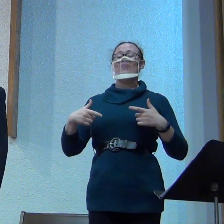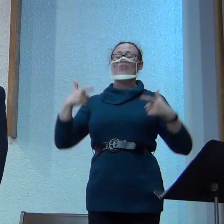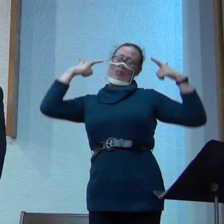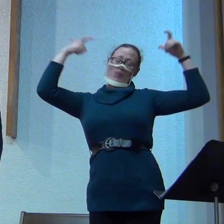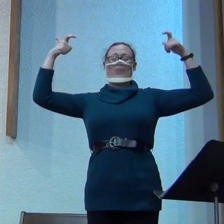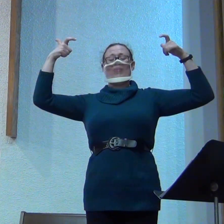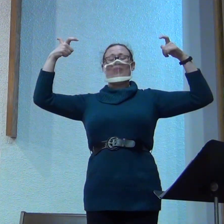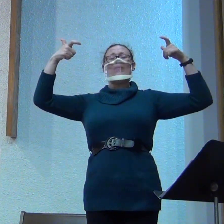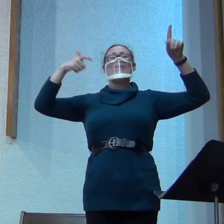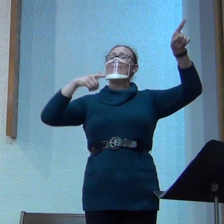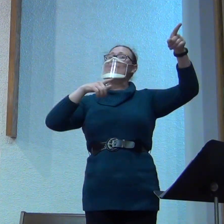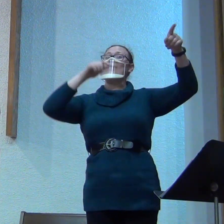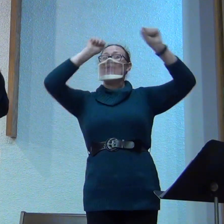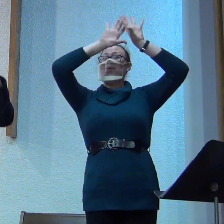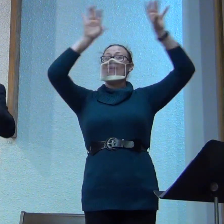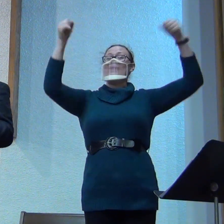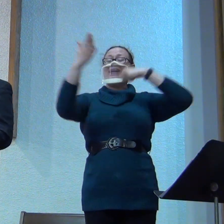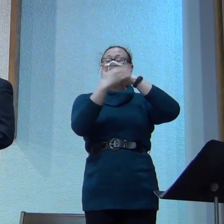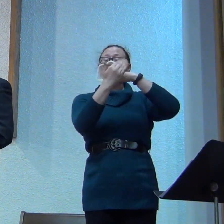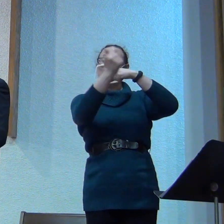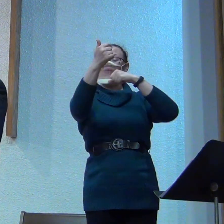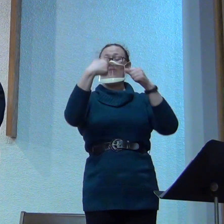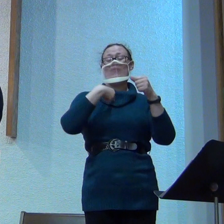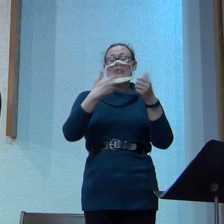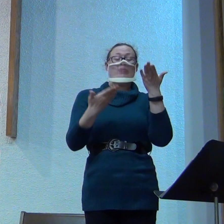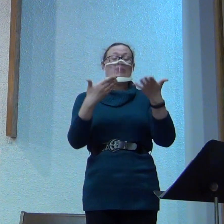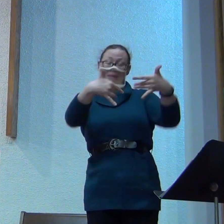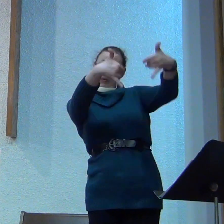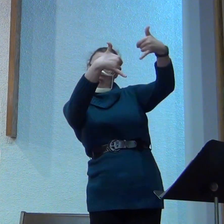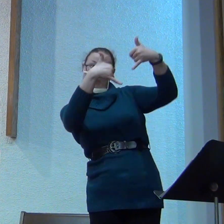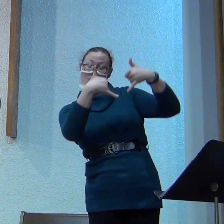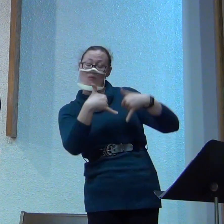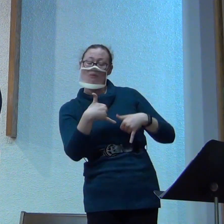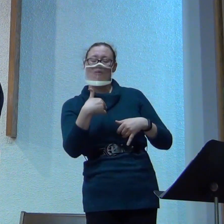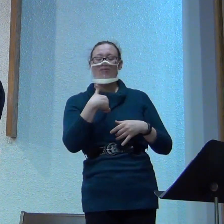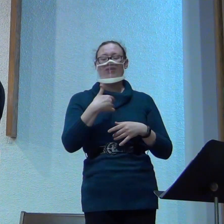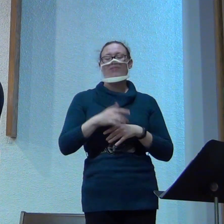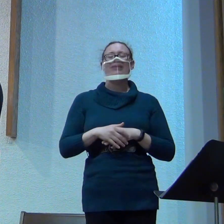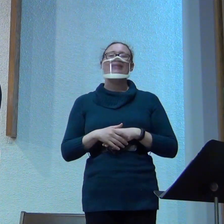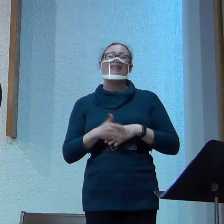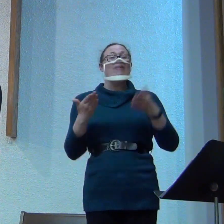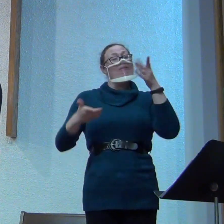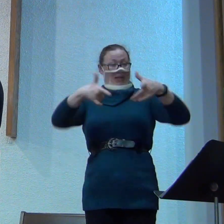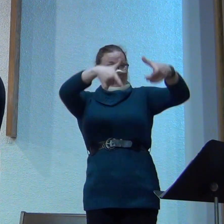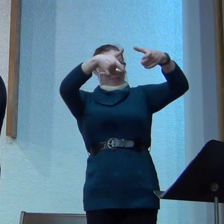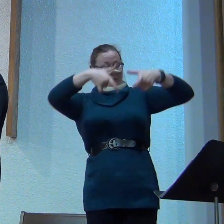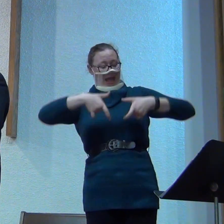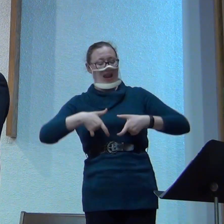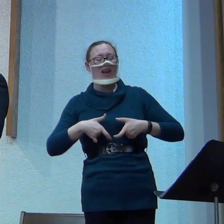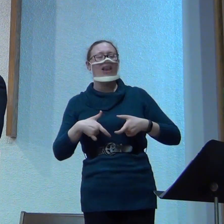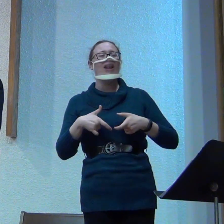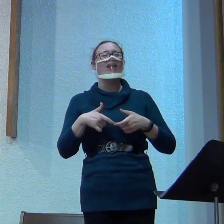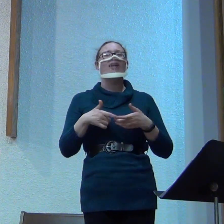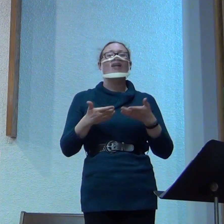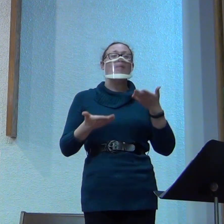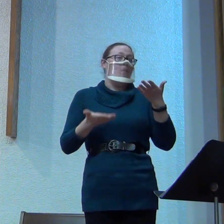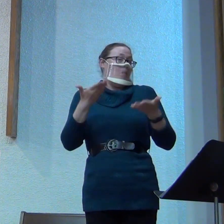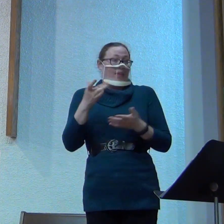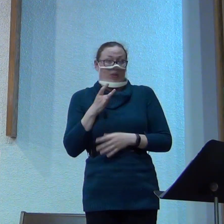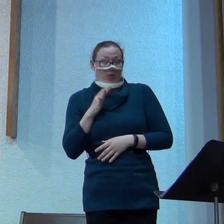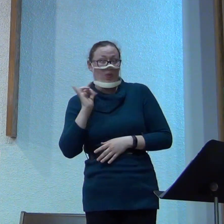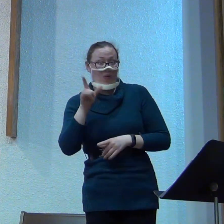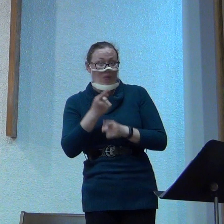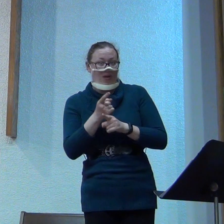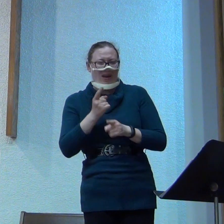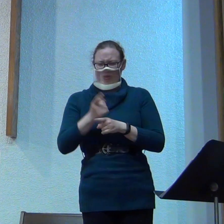was going to be in line for some kind of commendation or some kind of medal, maybe even, from the president. I